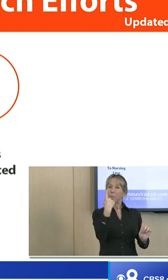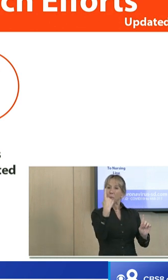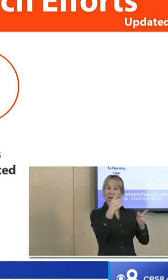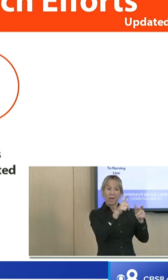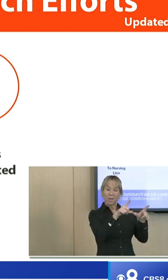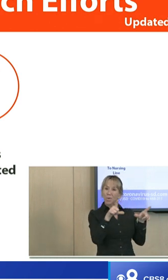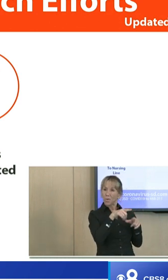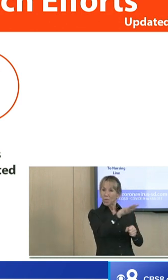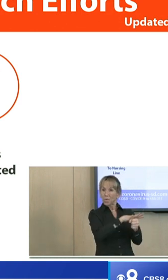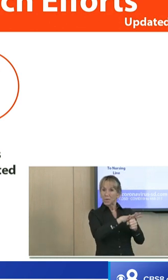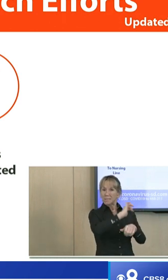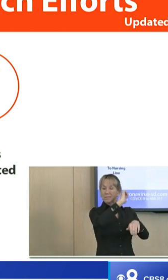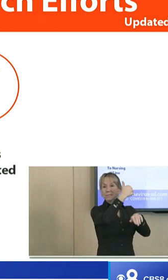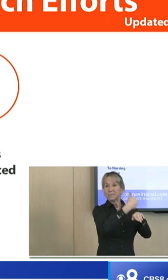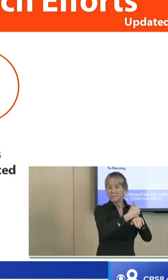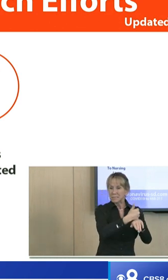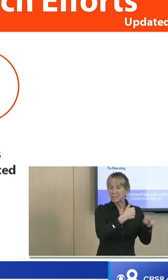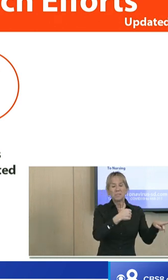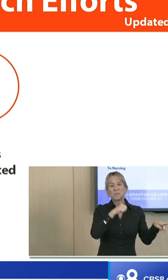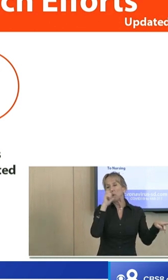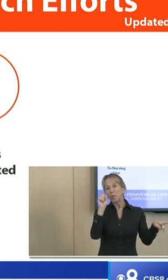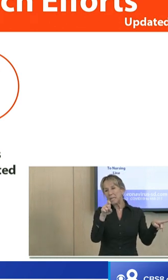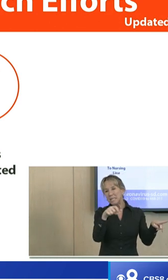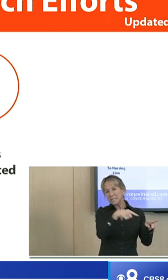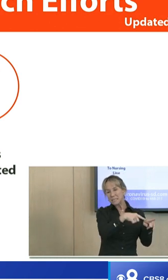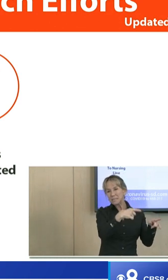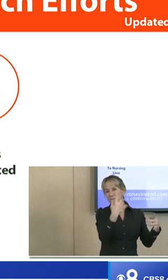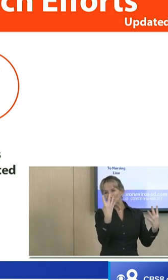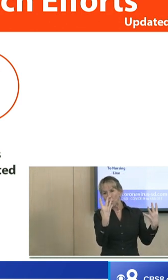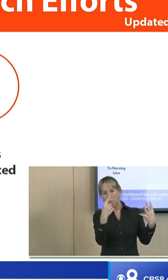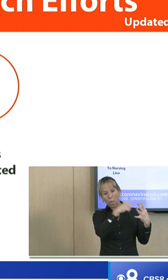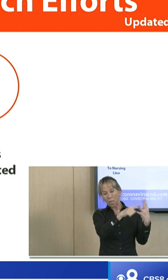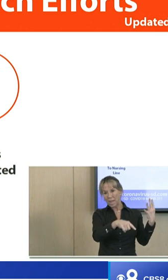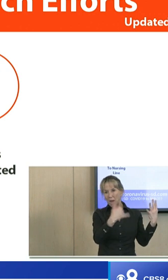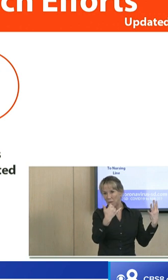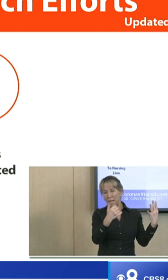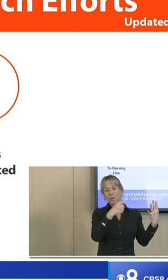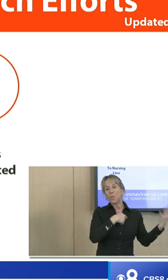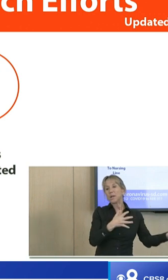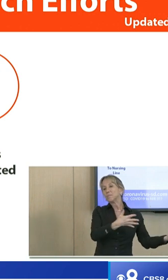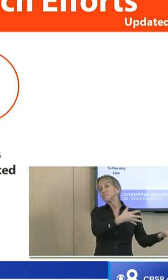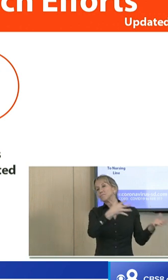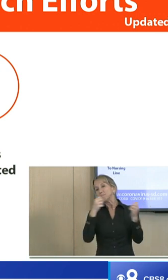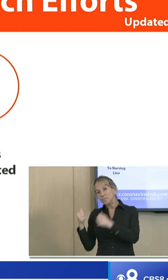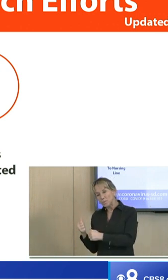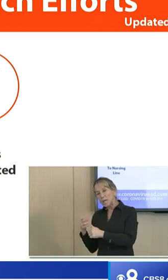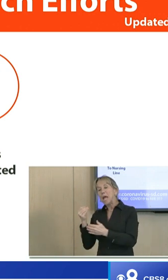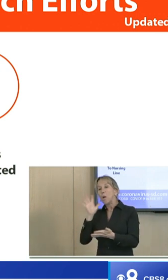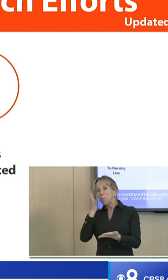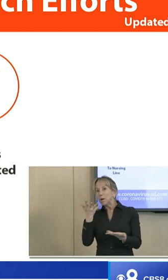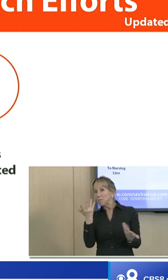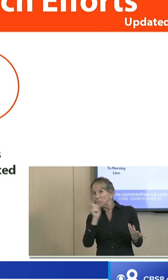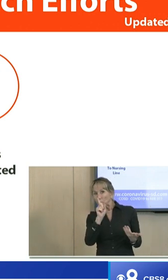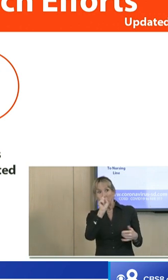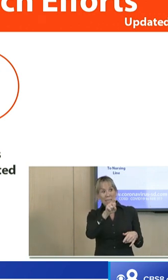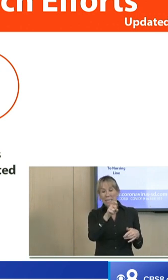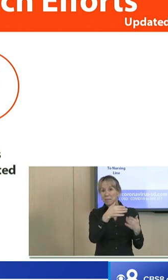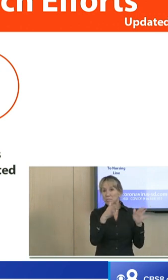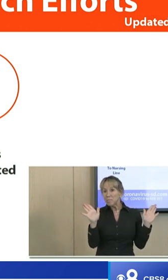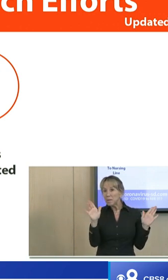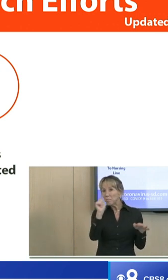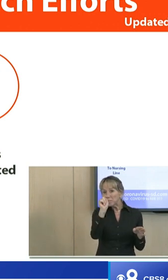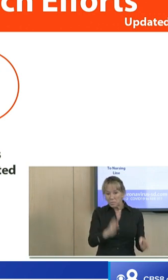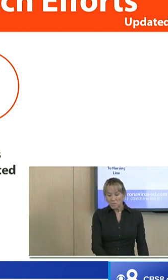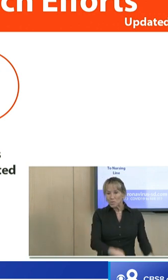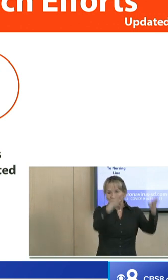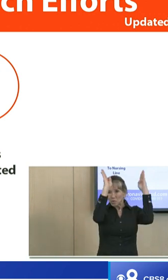That location is no longer needed, and so we have taken those 4 back, and we will site additional public toilets as those